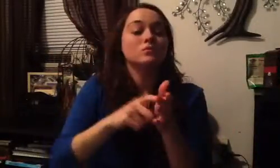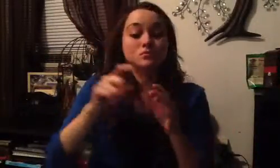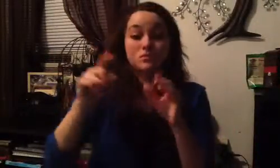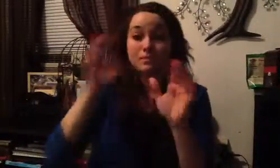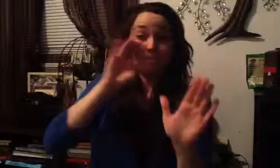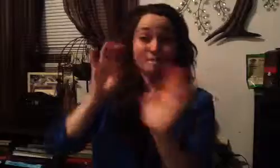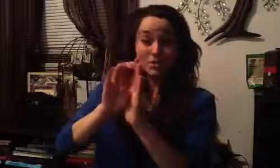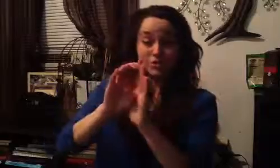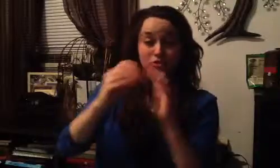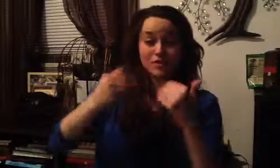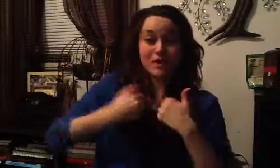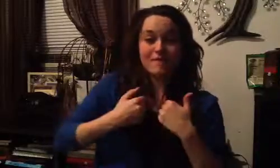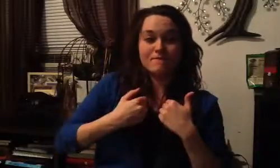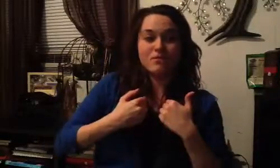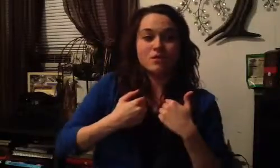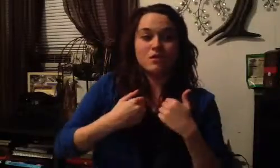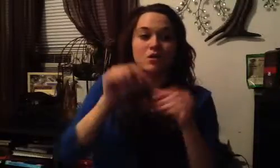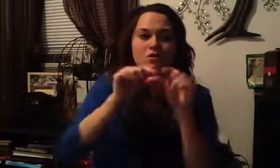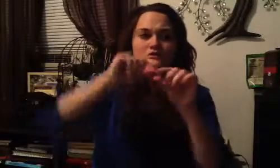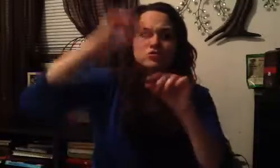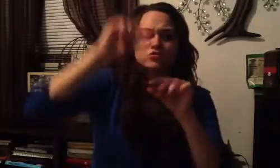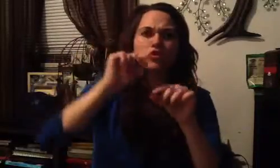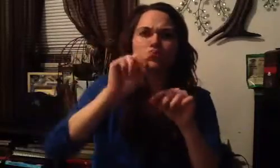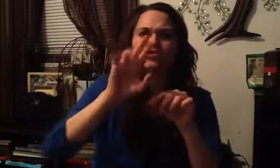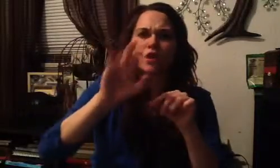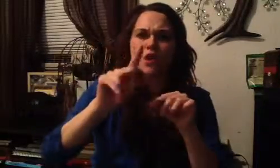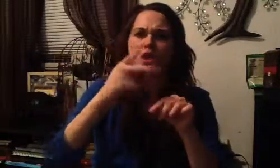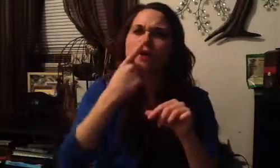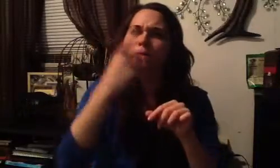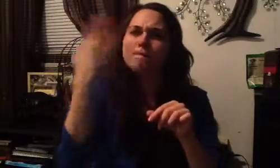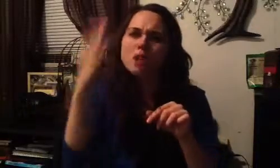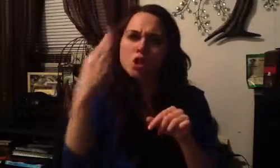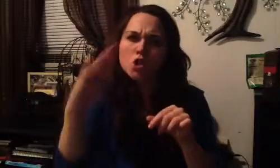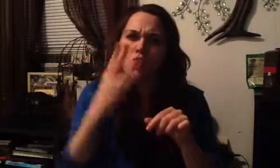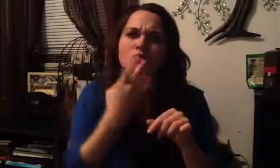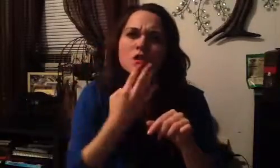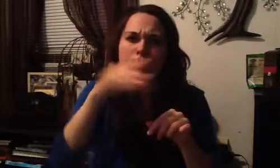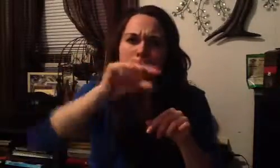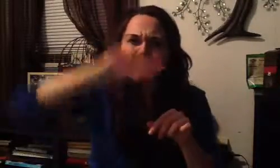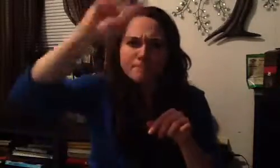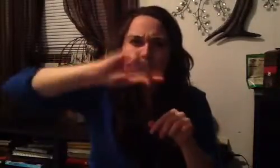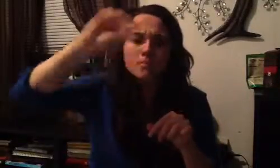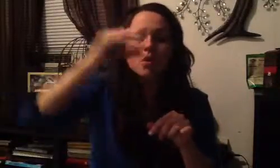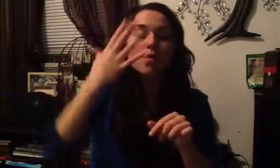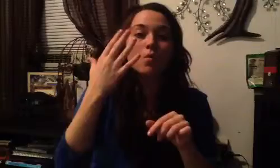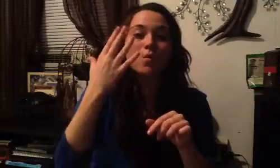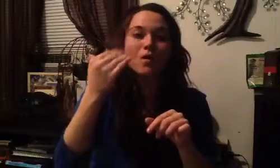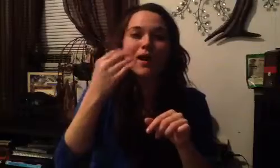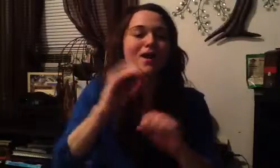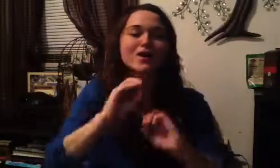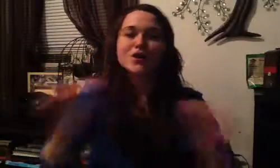trunk is blue, and the pulmonary arteries are blue because they are carrying deoxygenated